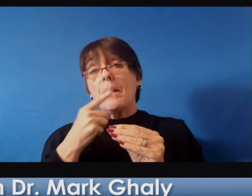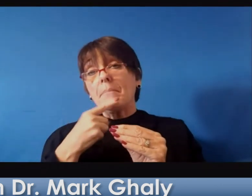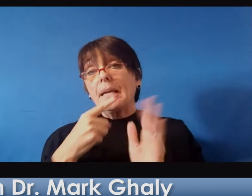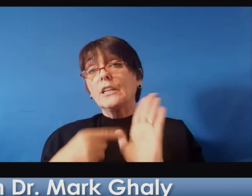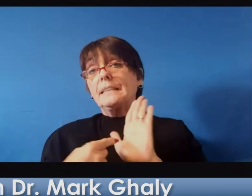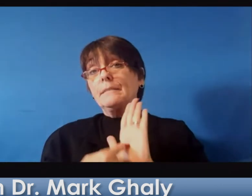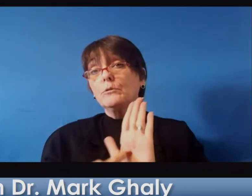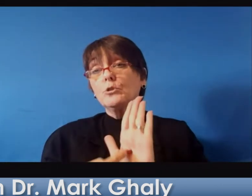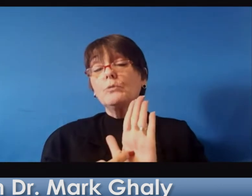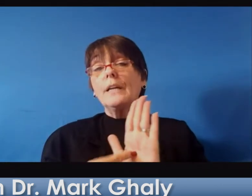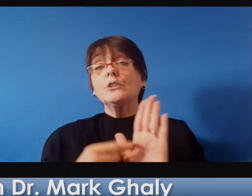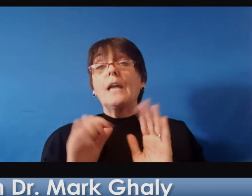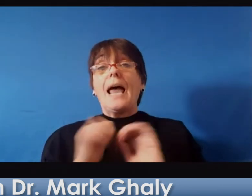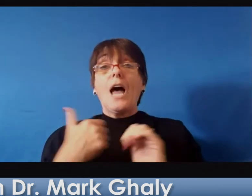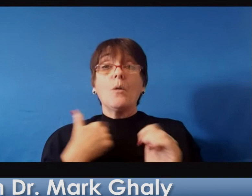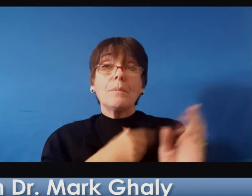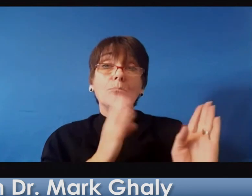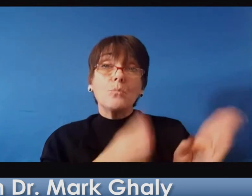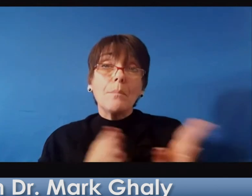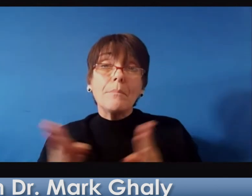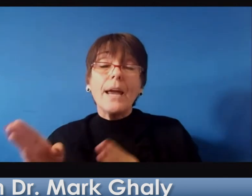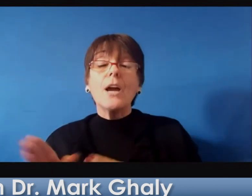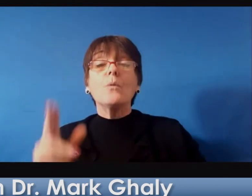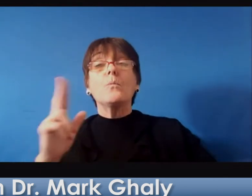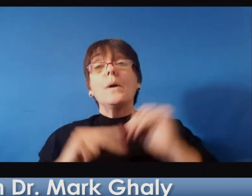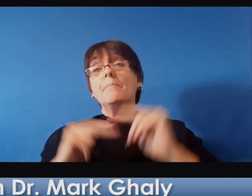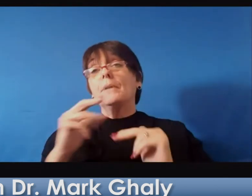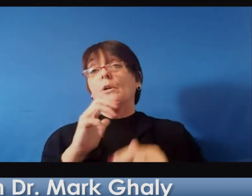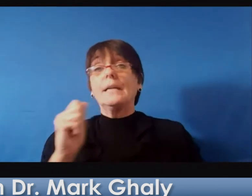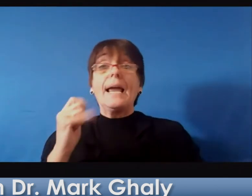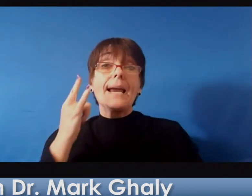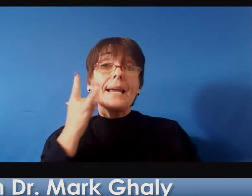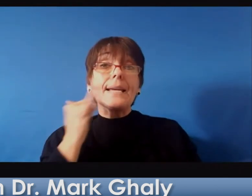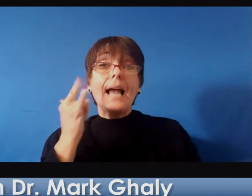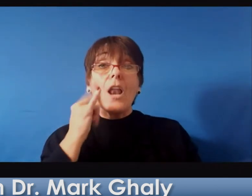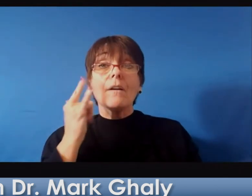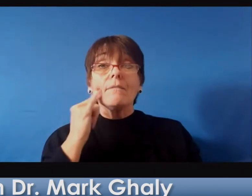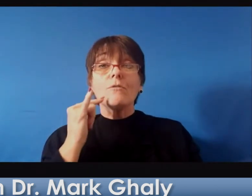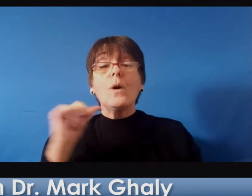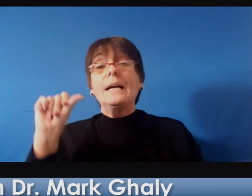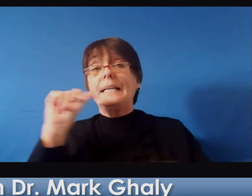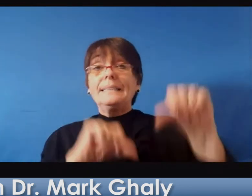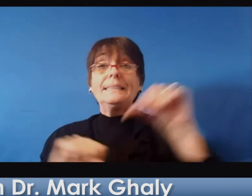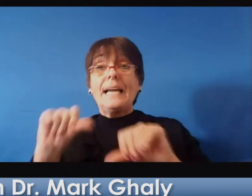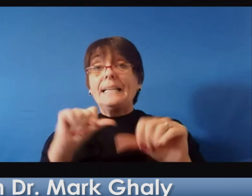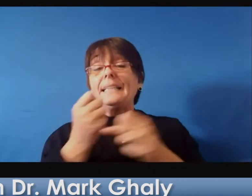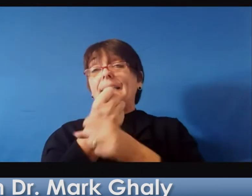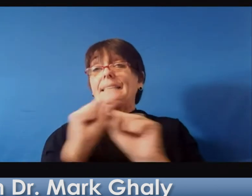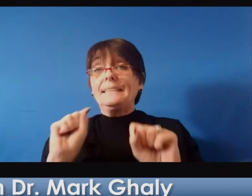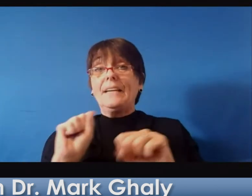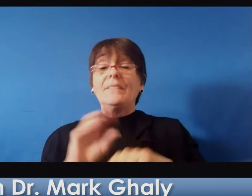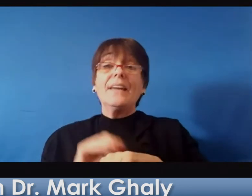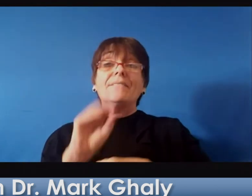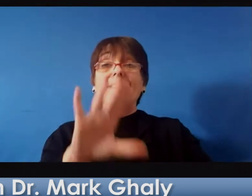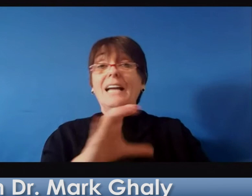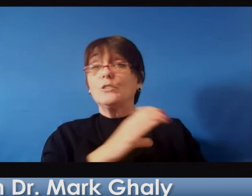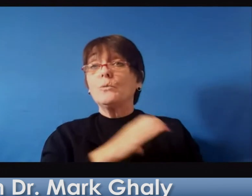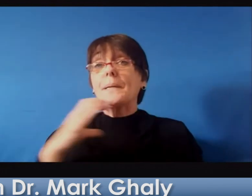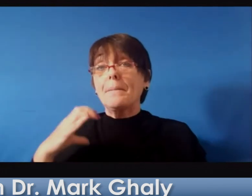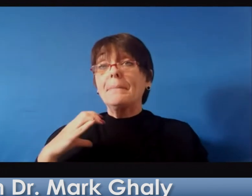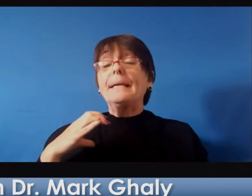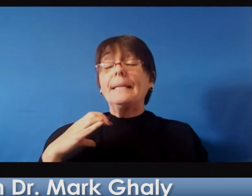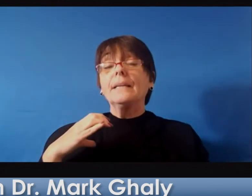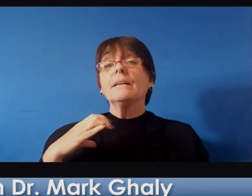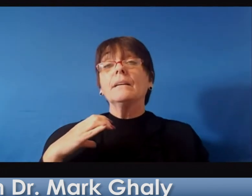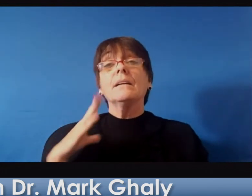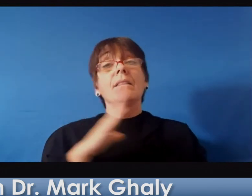demonstrations around our preparedness. We have built a California Scientific Safety Advisory Committee that is